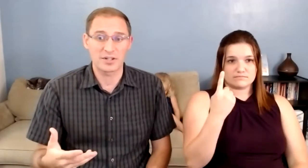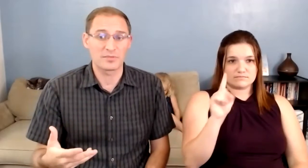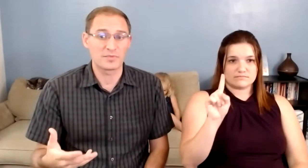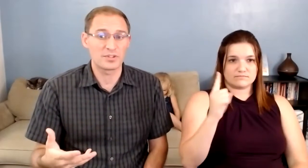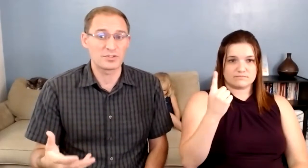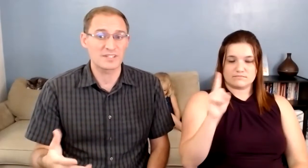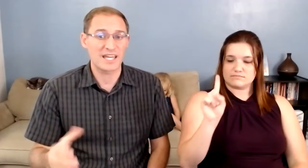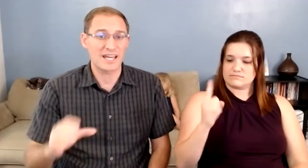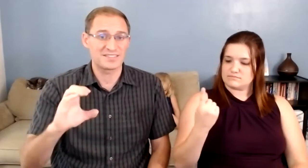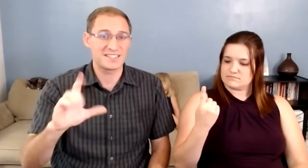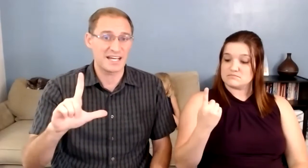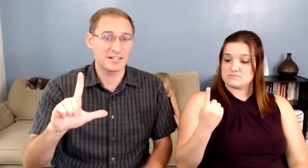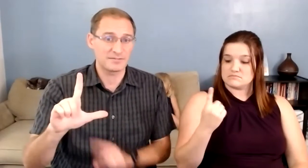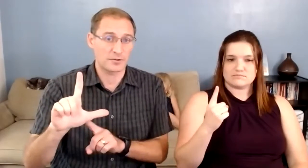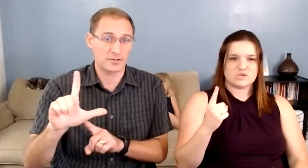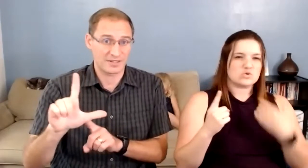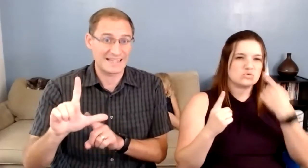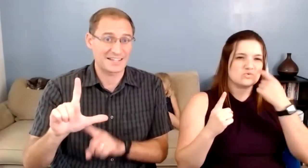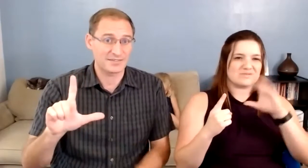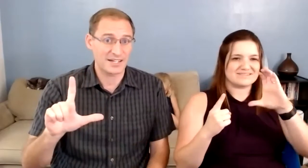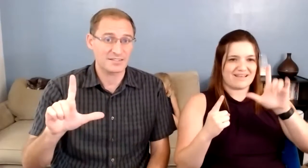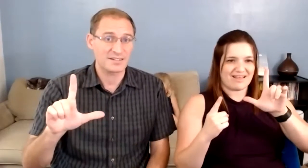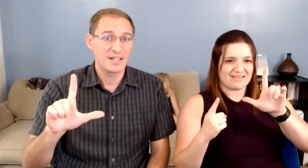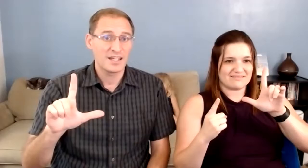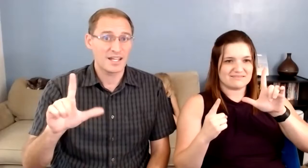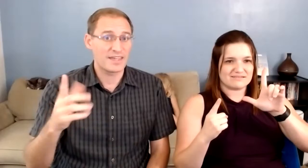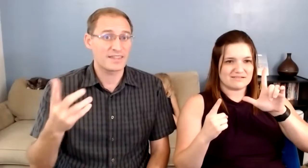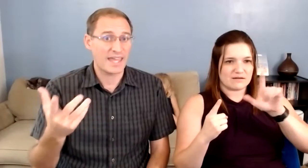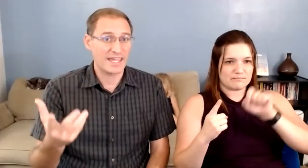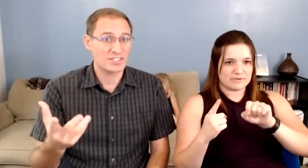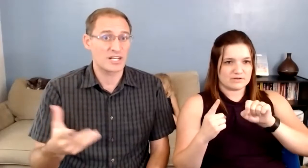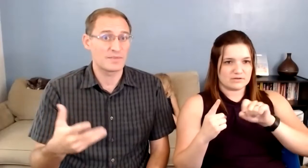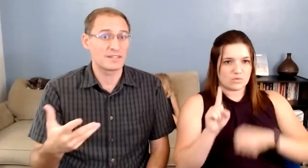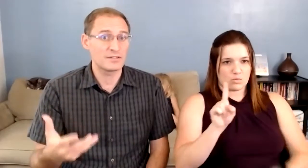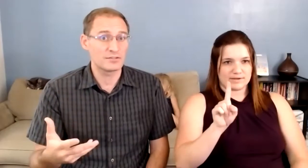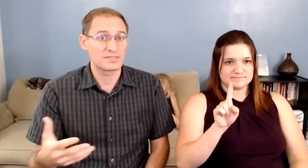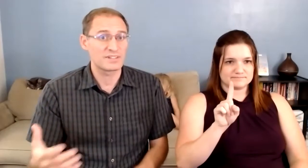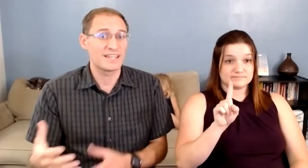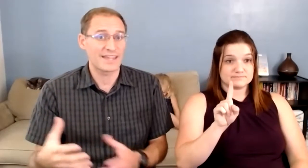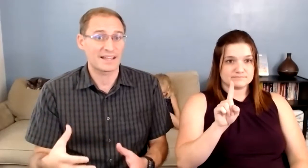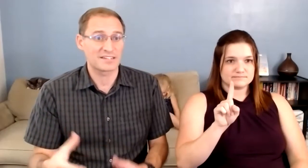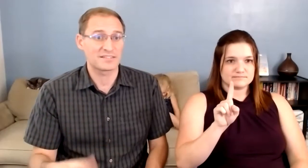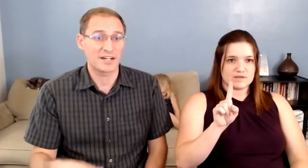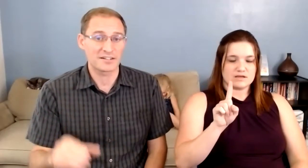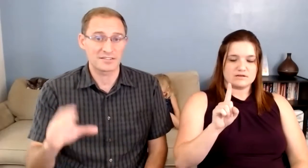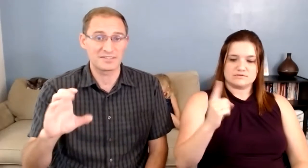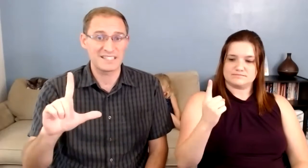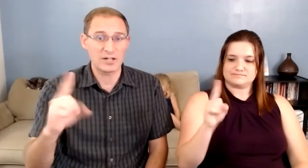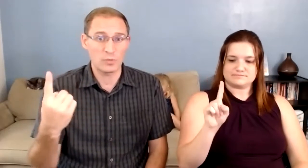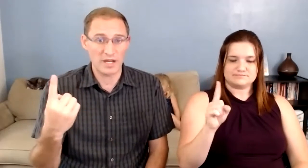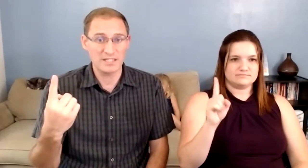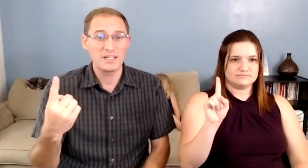classifiers usually have CL for classifiers, and then the hand shape they use in that classifier.